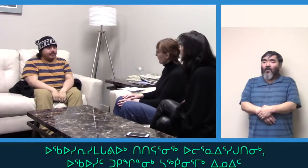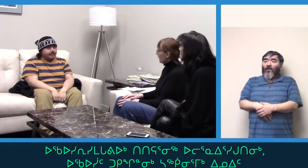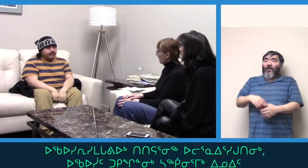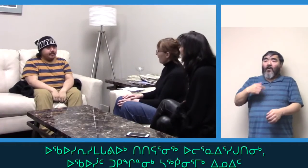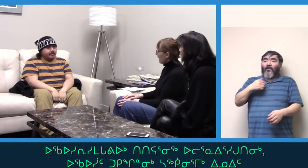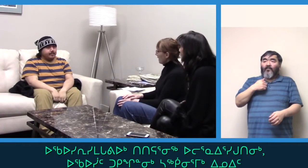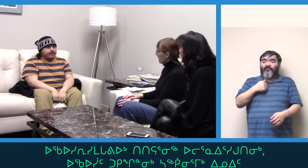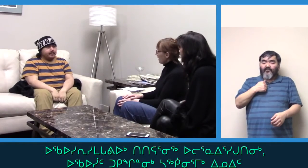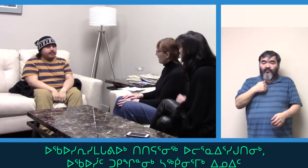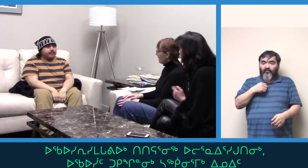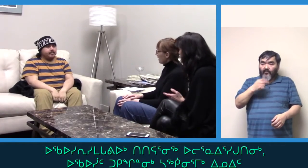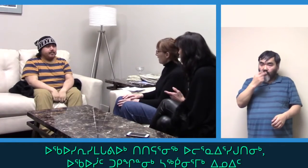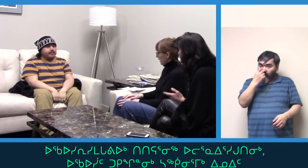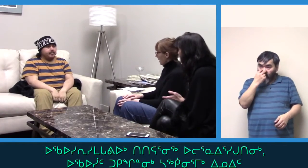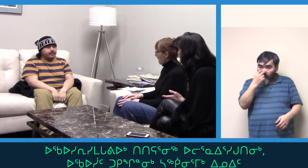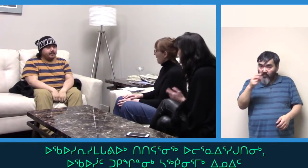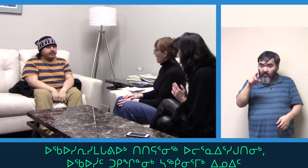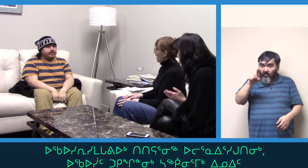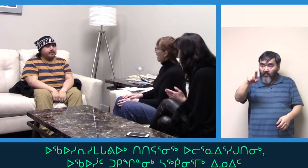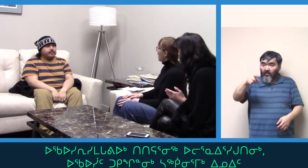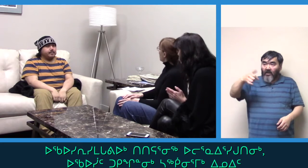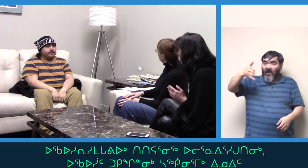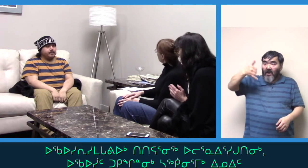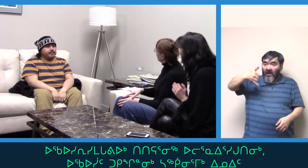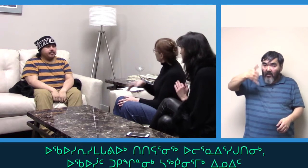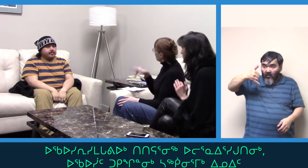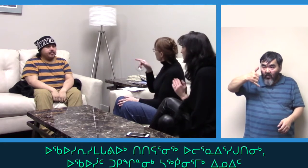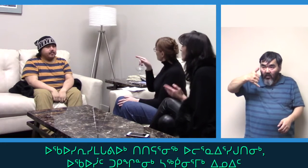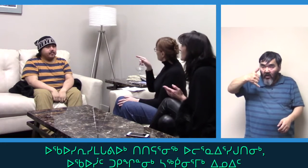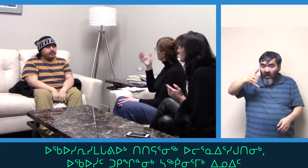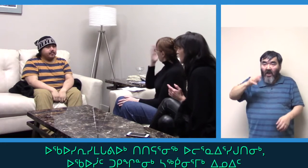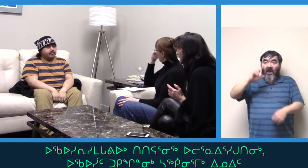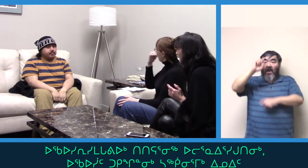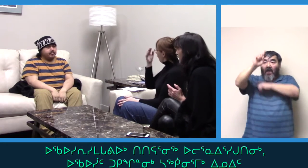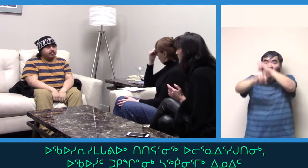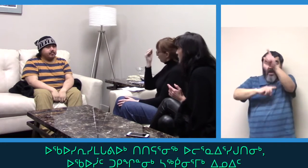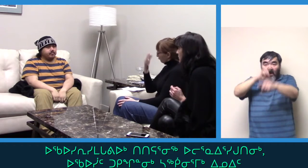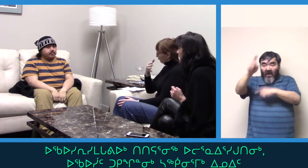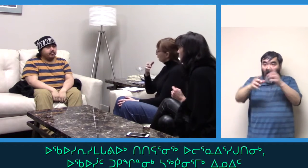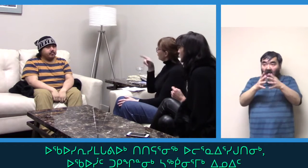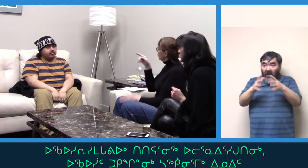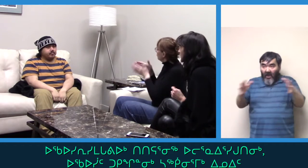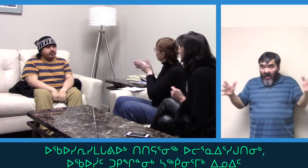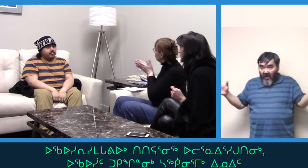And you've spoken about yourself writing a dictionary of Inuit Sign Language.